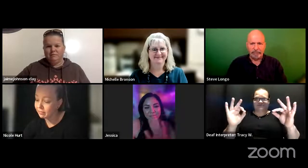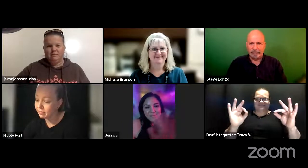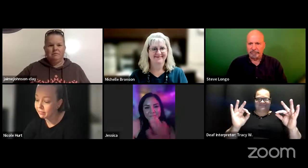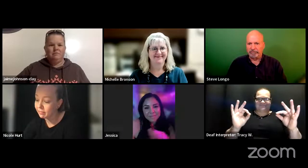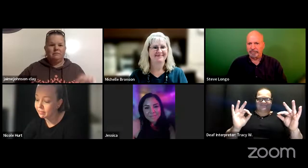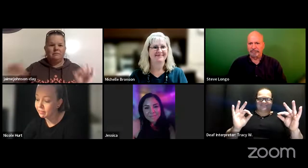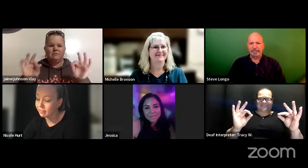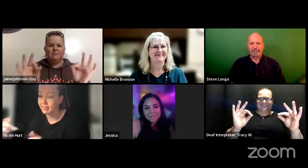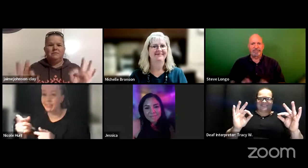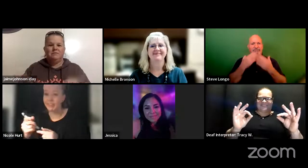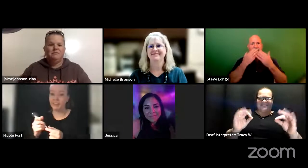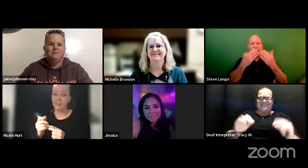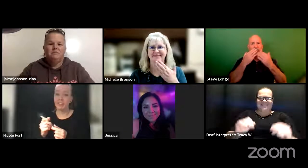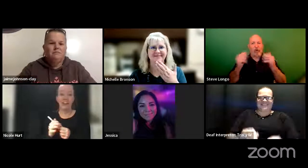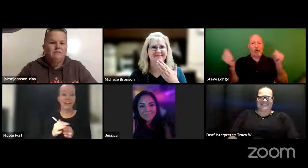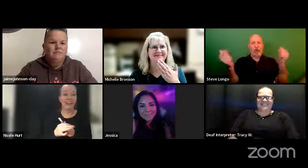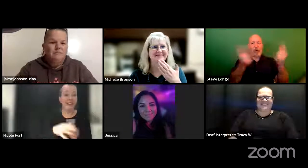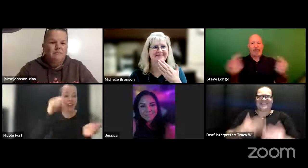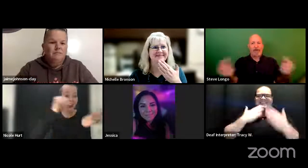8:51.